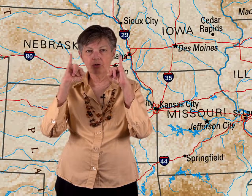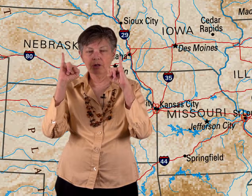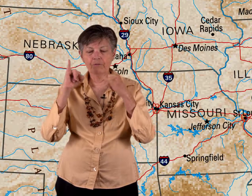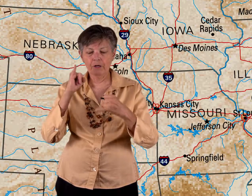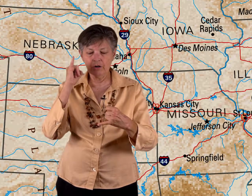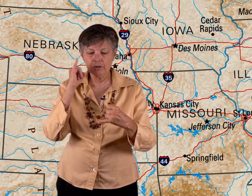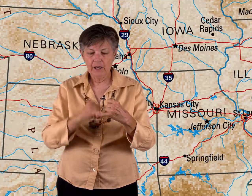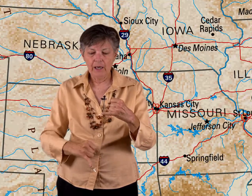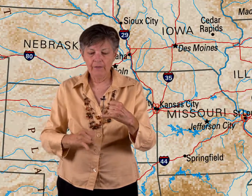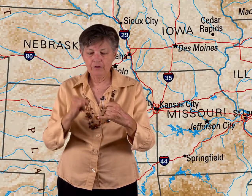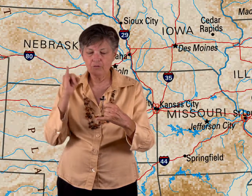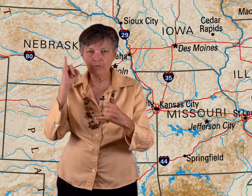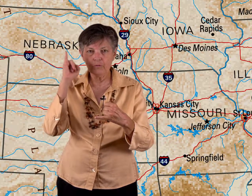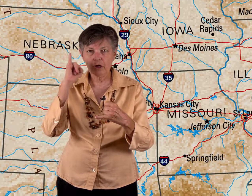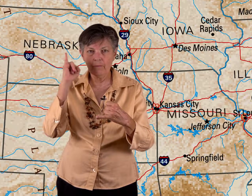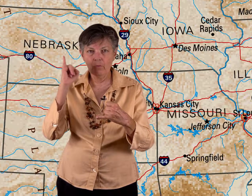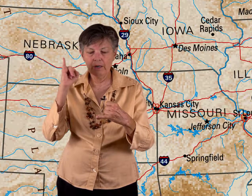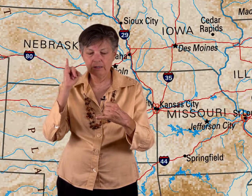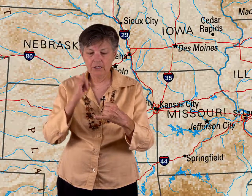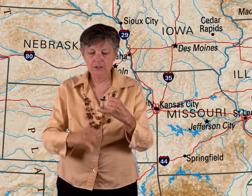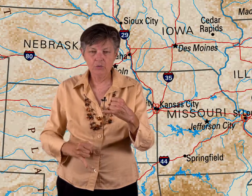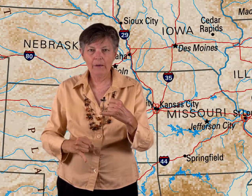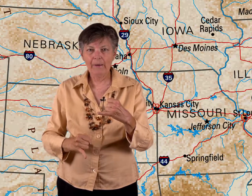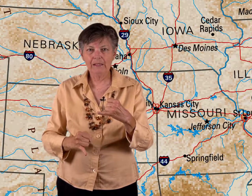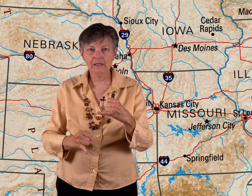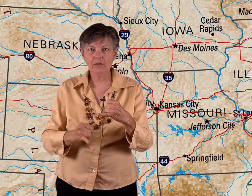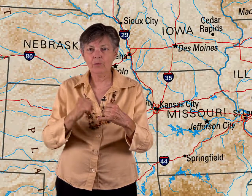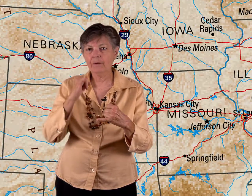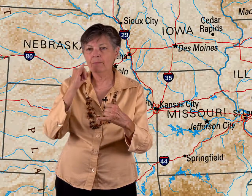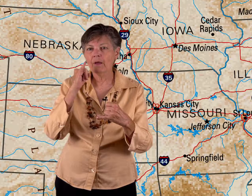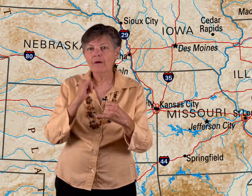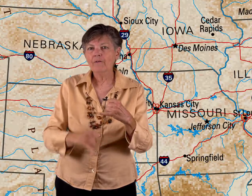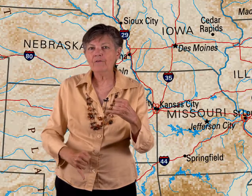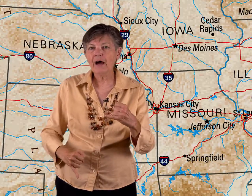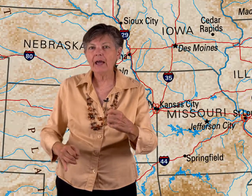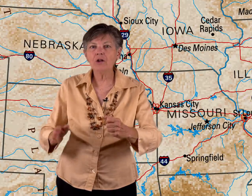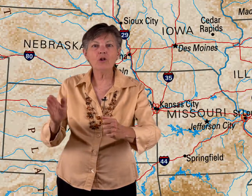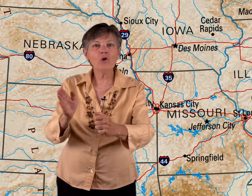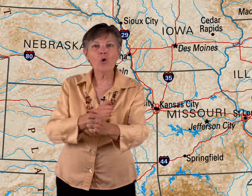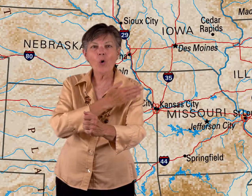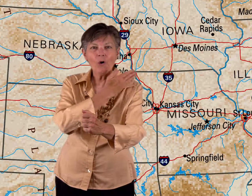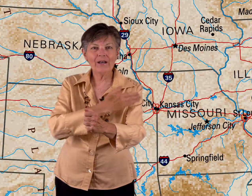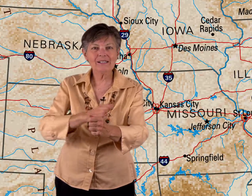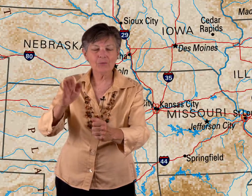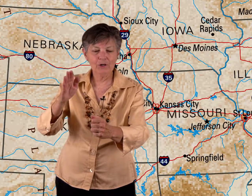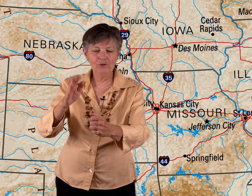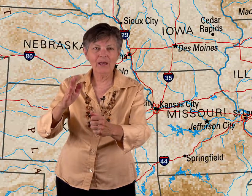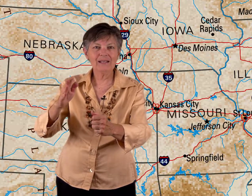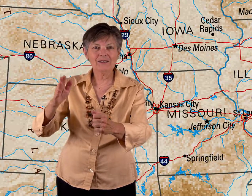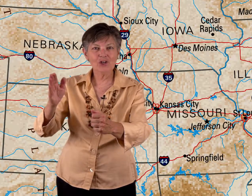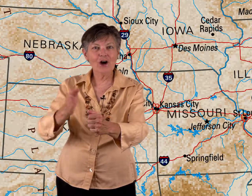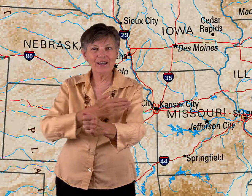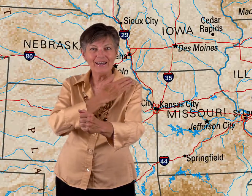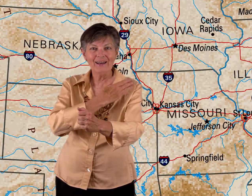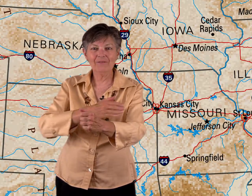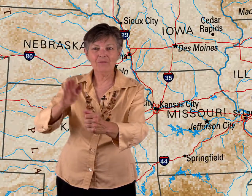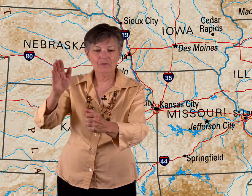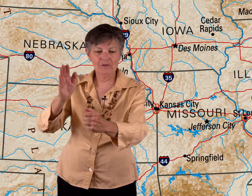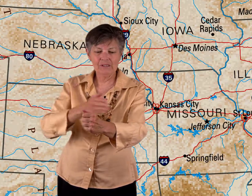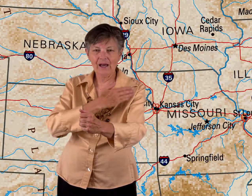little fingers, and this one is going to swipe past the other one. Final chorus. We're going to do that song again.